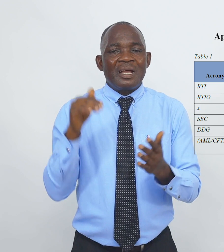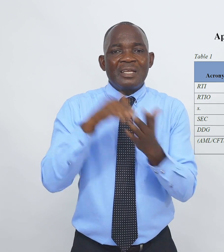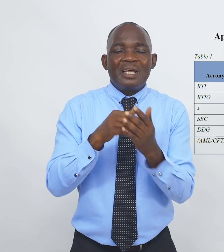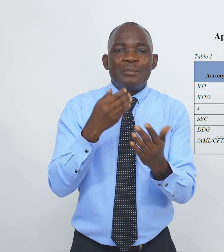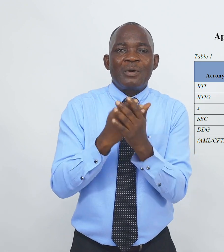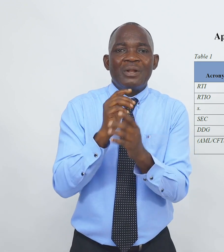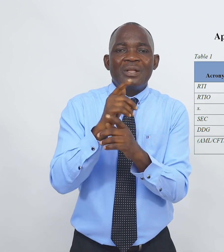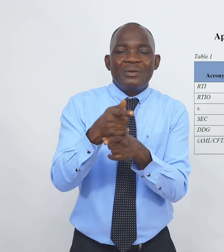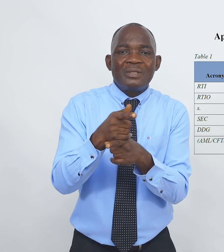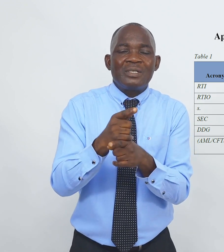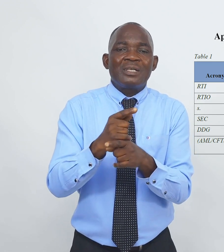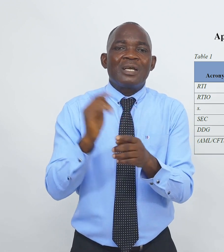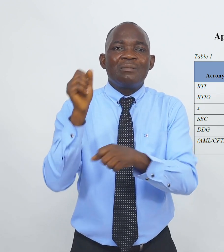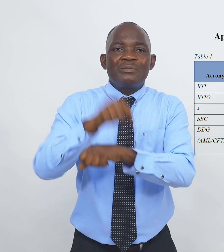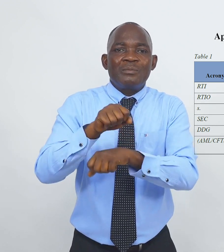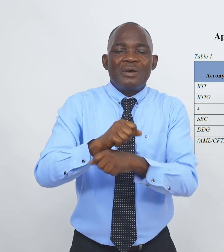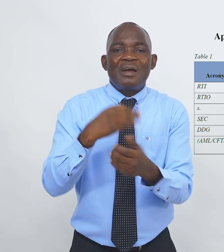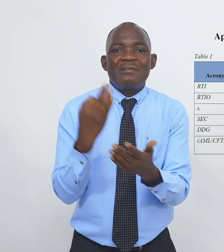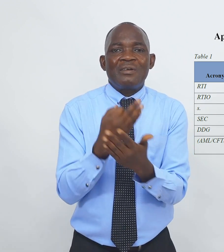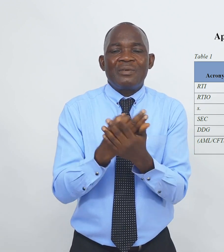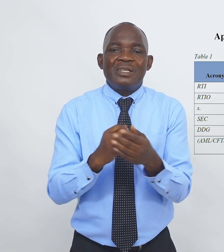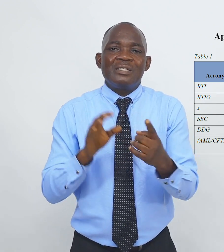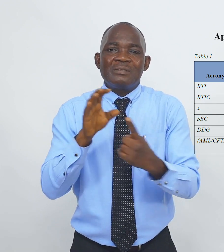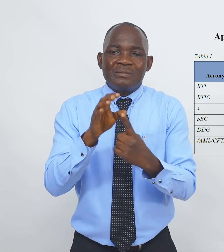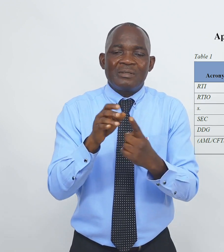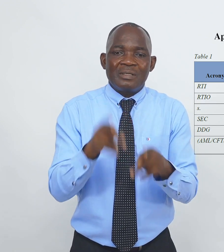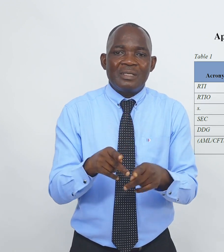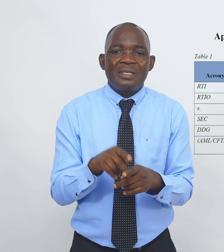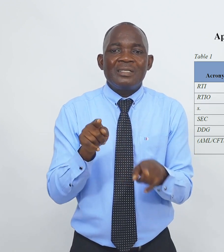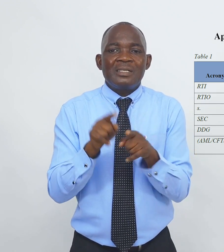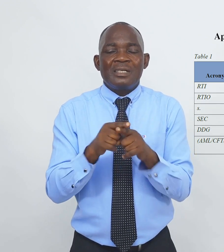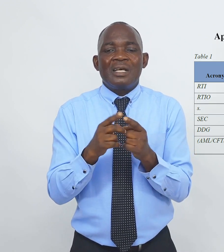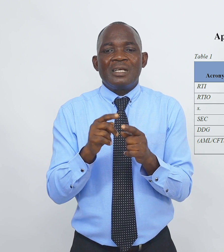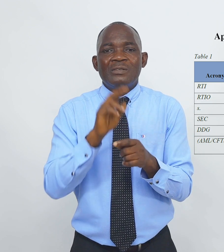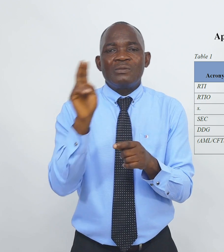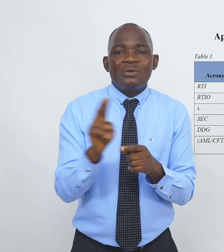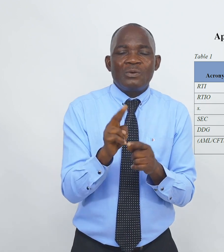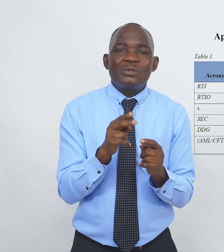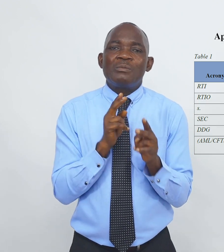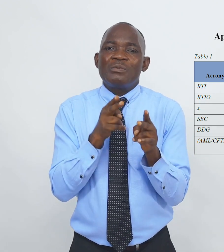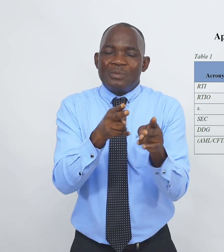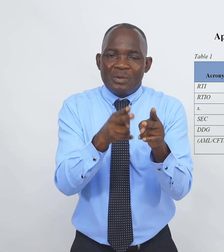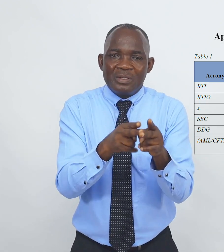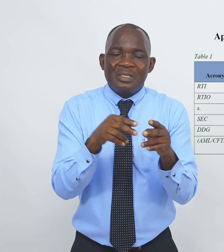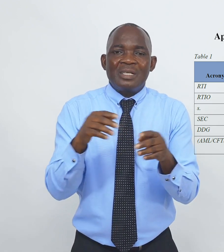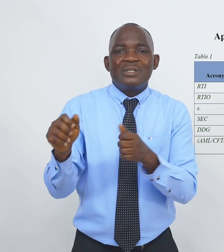General. Acronym. AML, CFT, CPF.